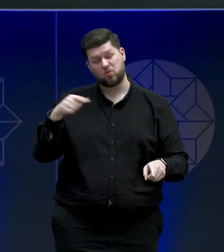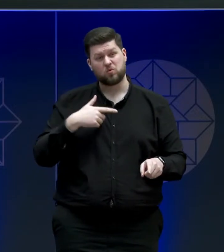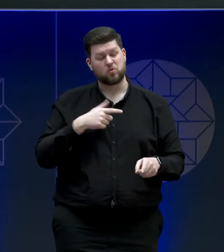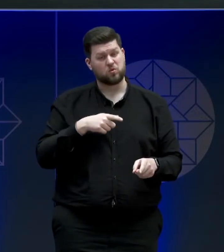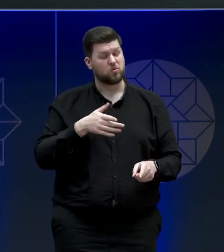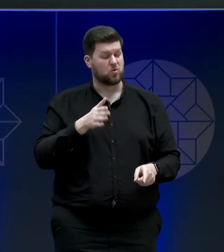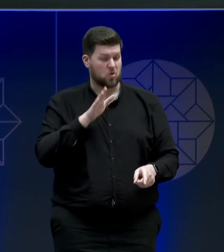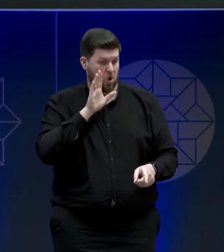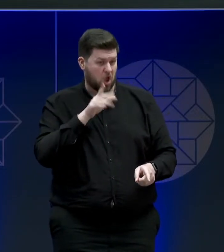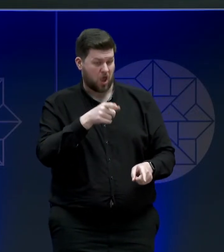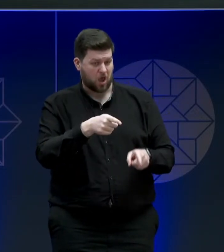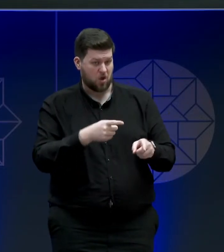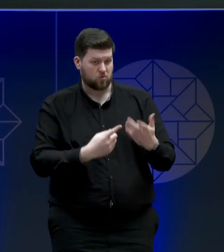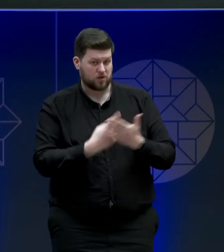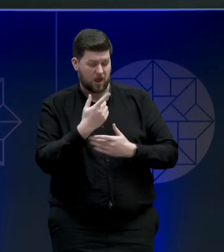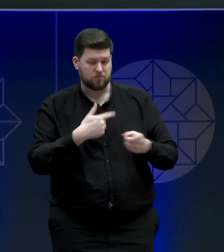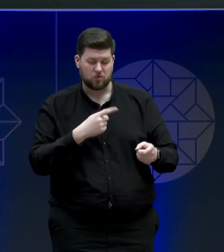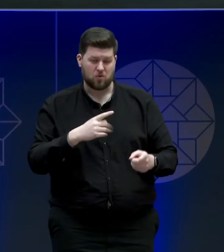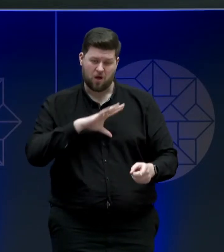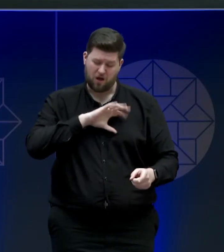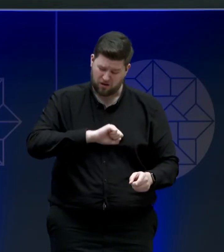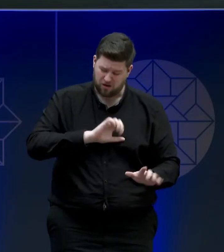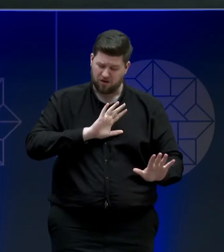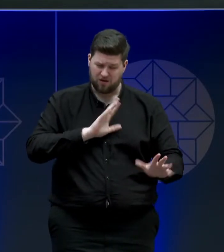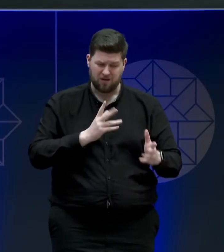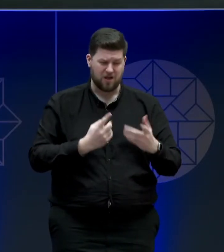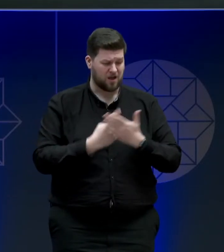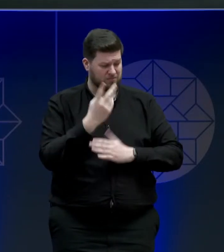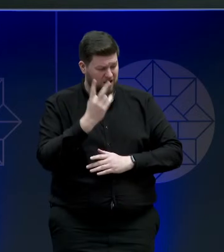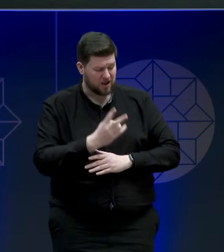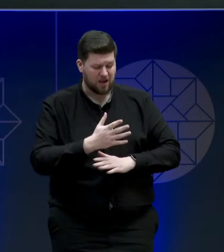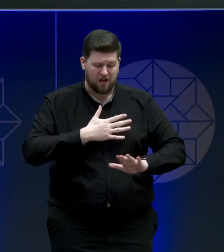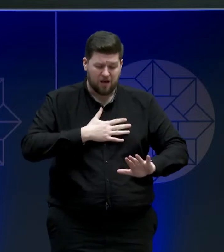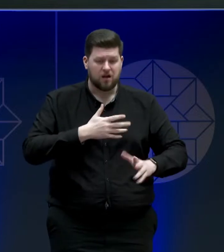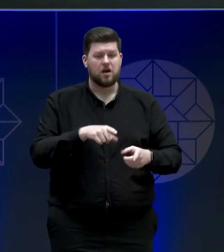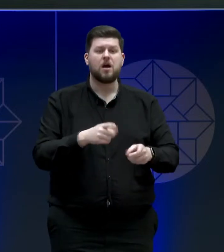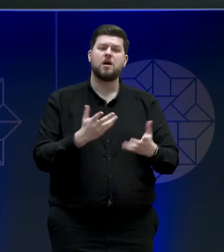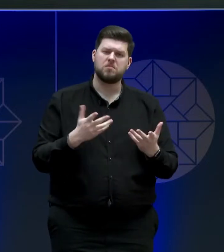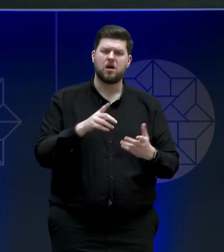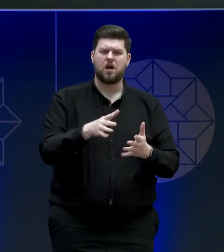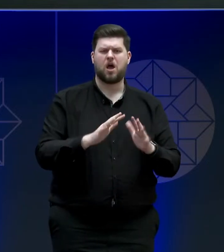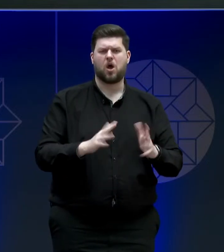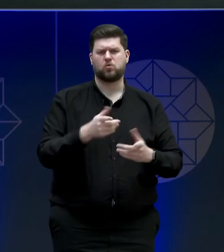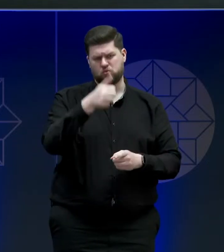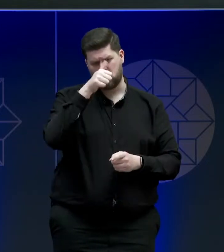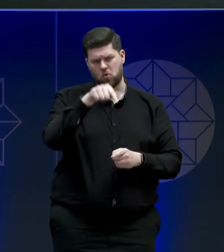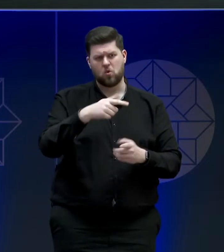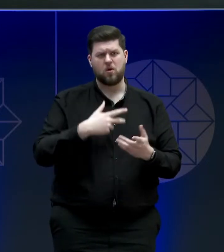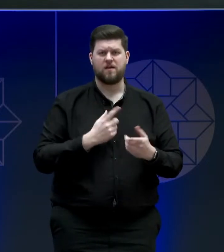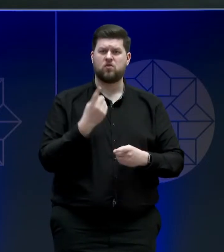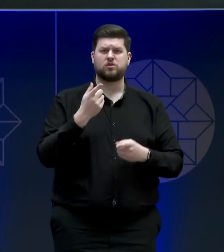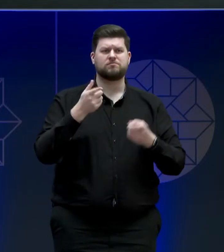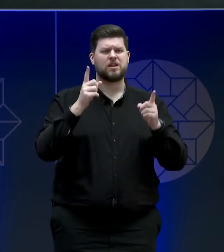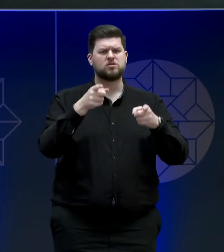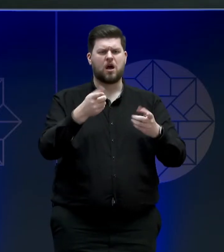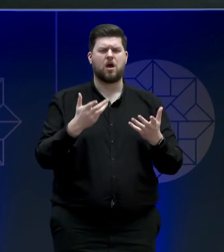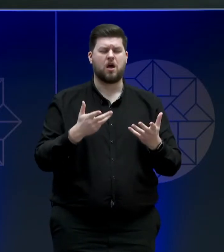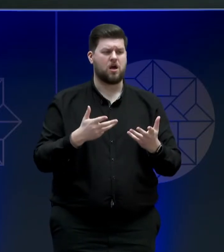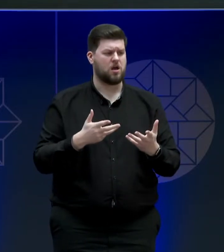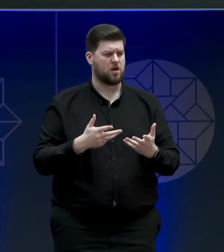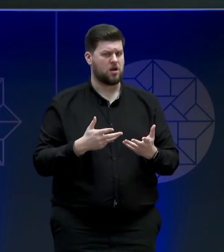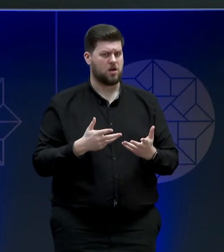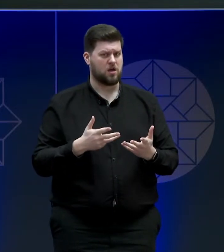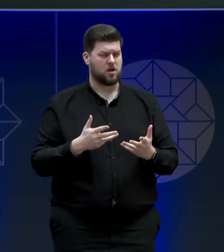it's happened again. But how do you respond as First Minister, knowing that the very services, the professionals who are meant to be there